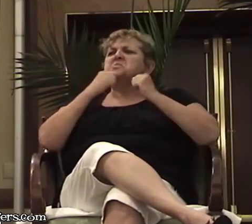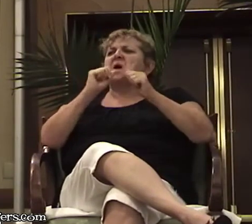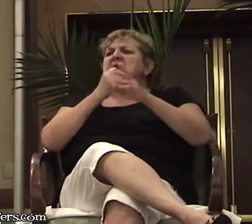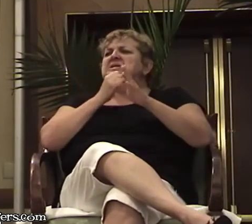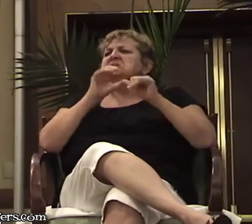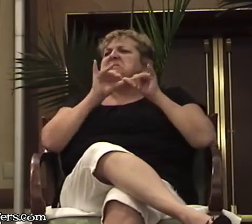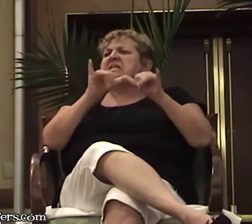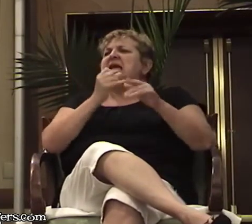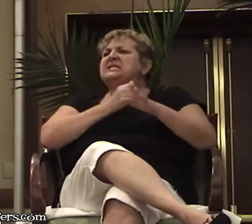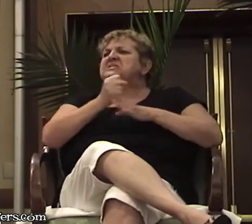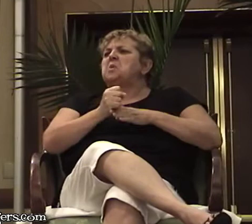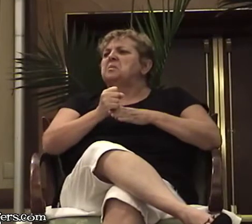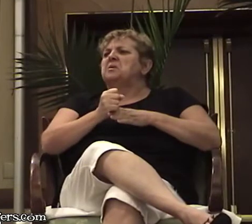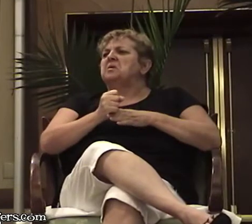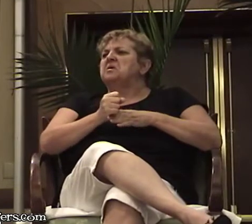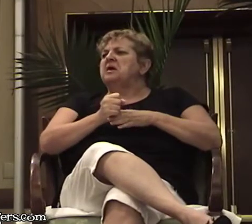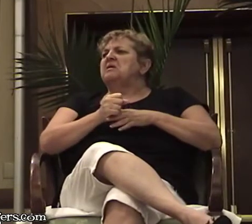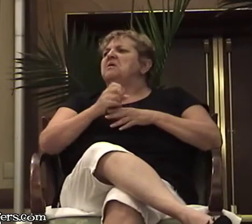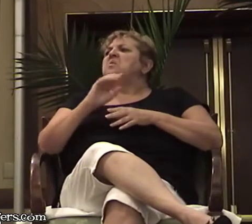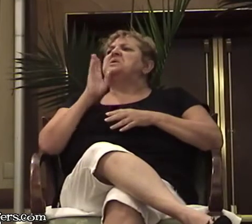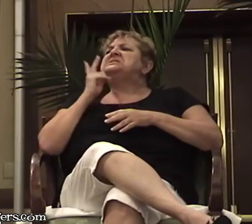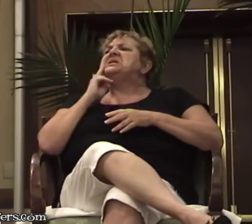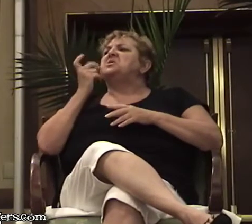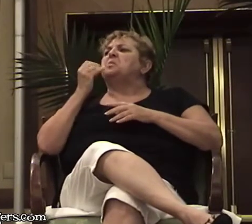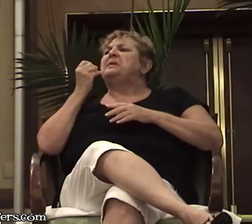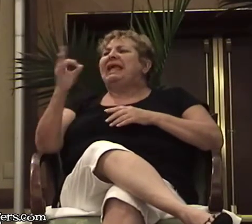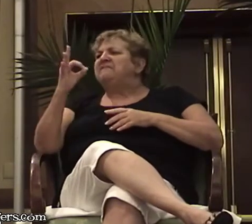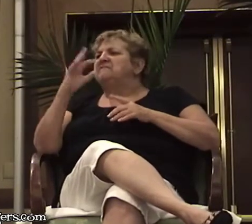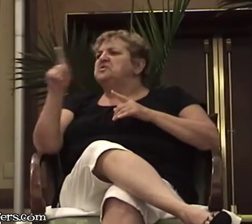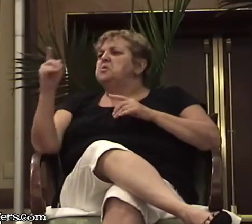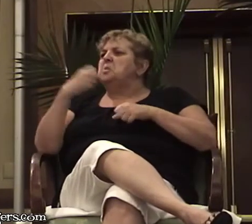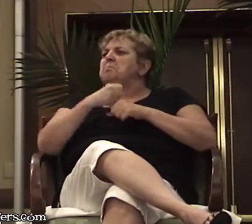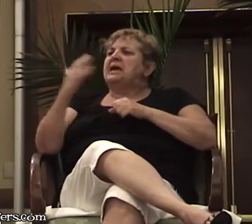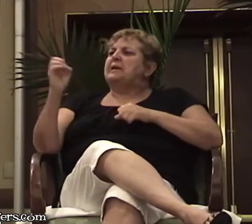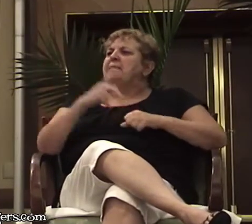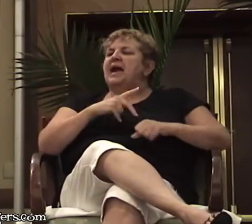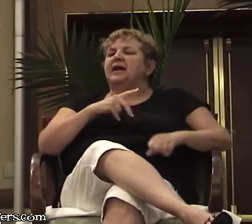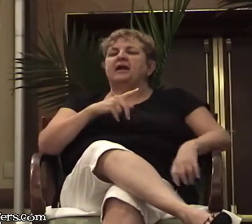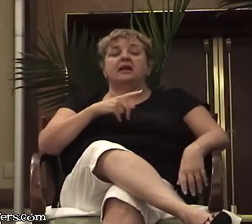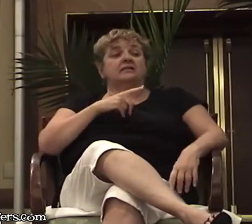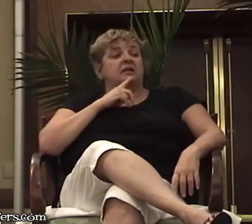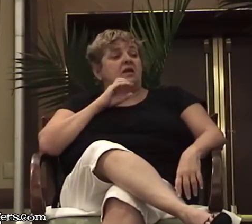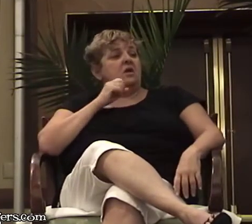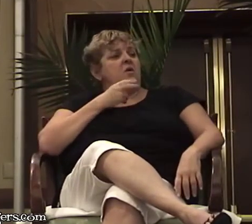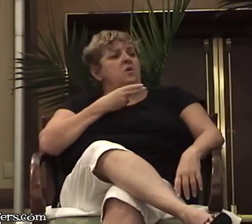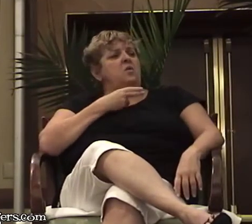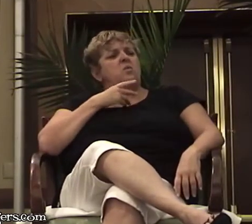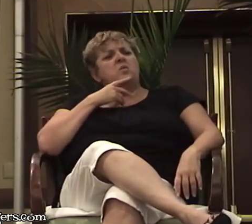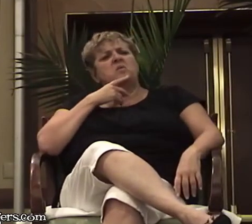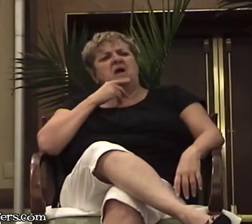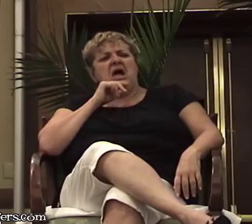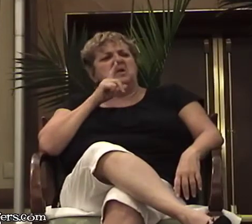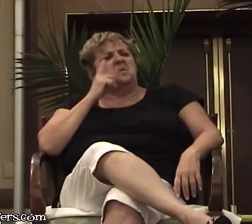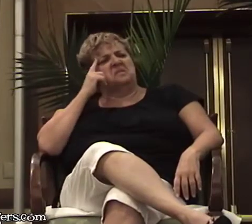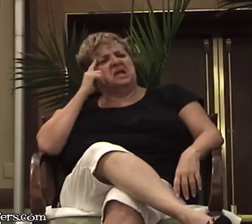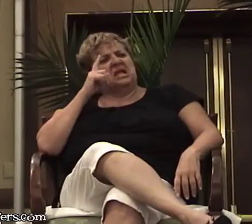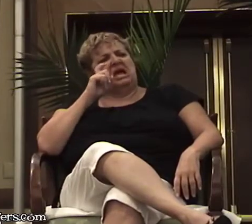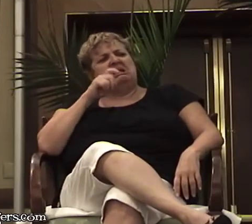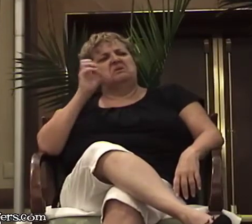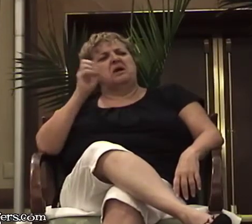you if you make it back. I was like, oh, dang, Mr. Old Timer. I don't think I need to come back. Well, get out of here then. So I took